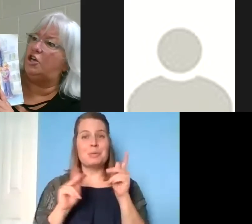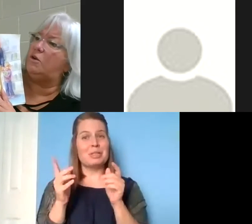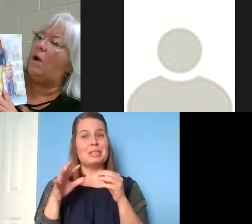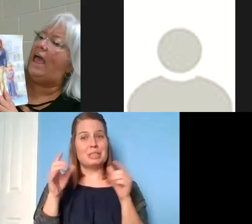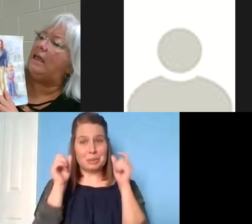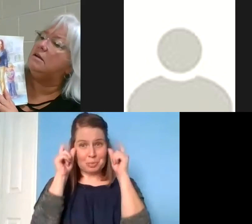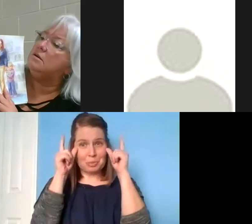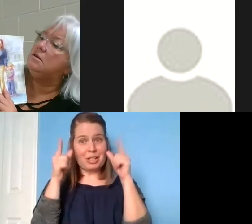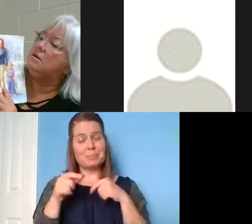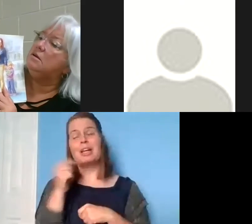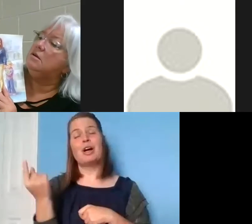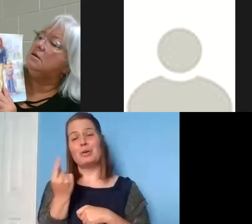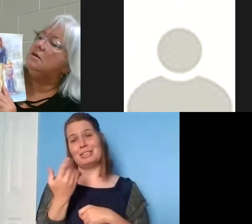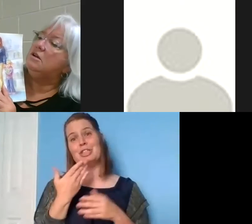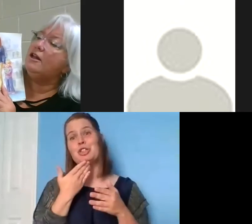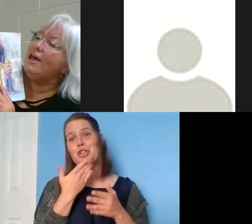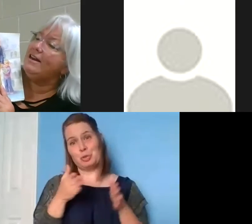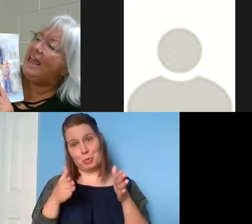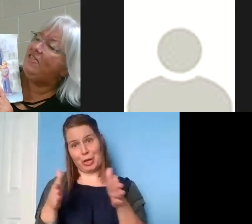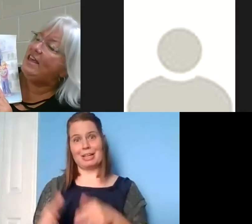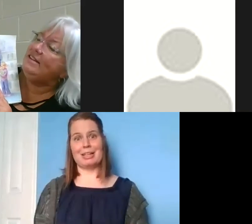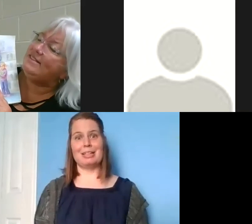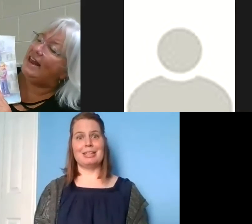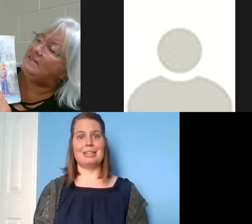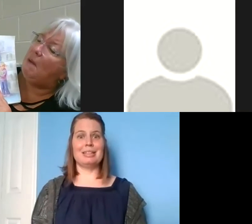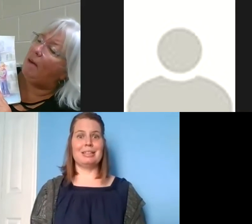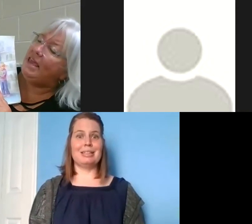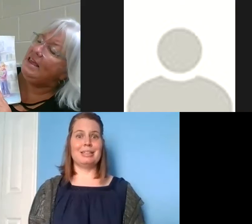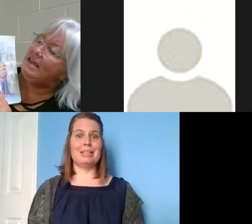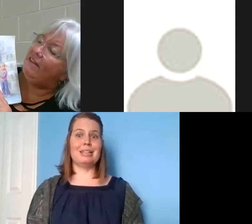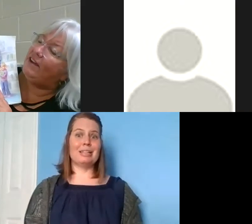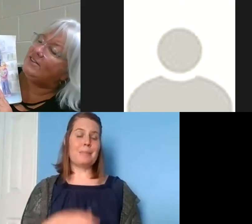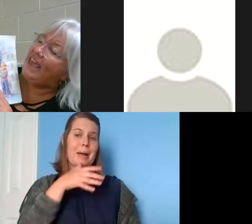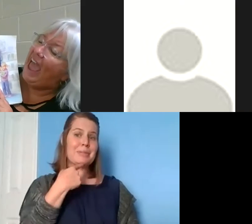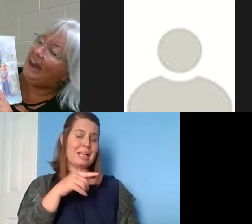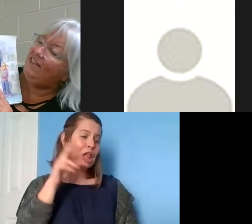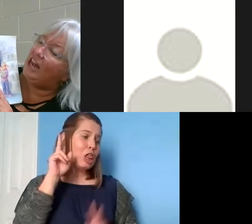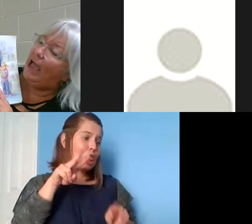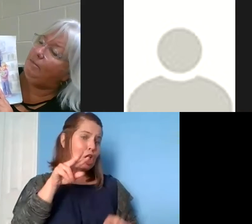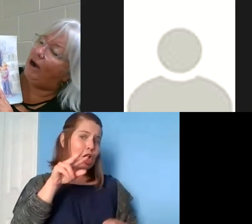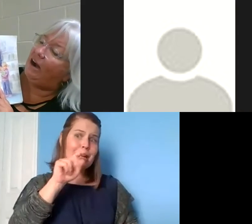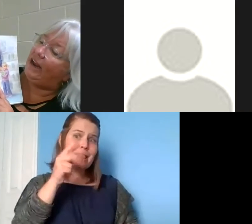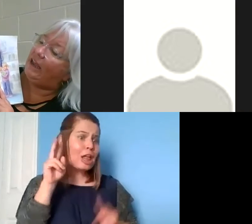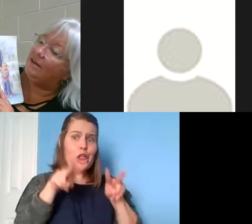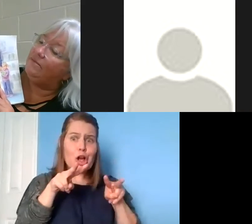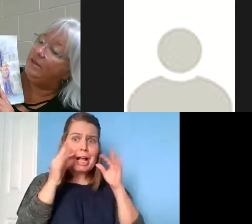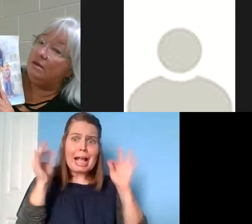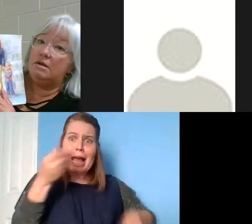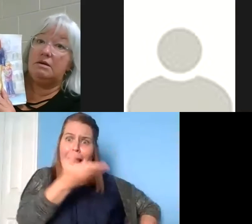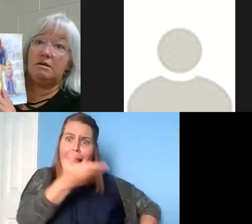in a good way. Look, Nathan, said his mommy, there's a cat in the